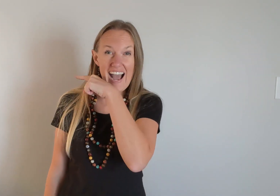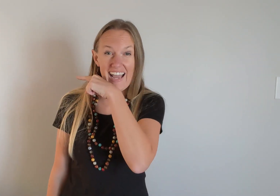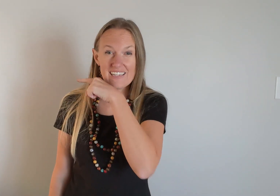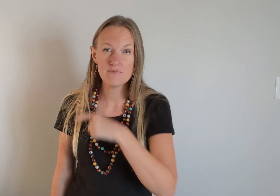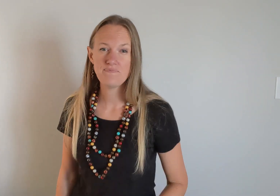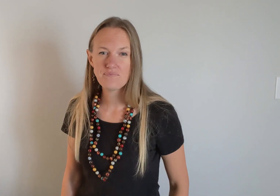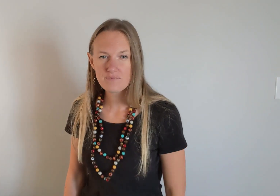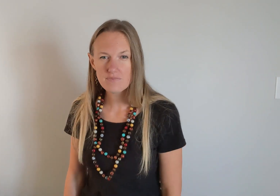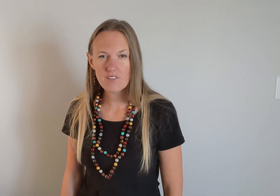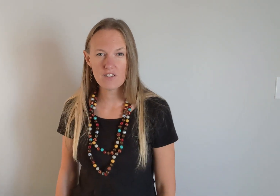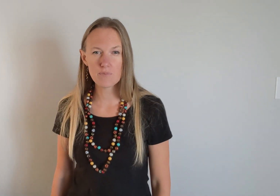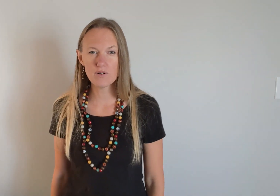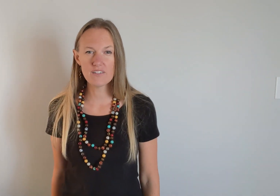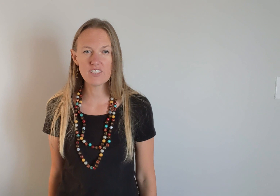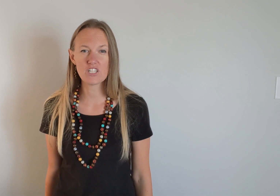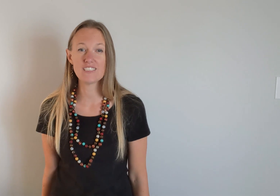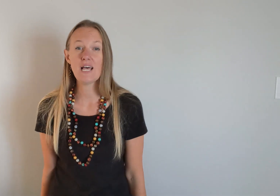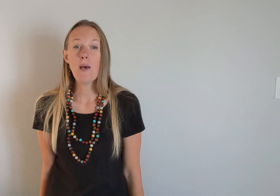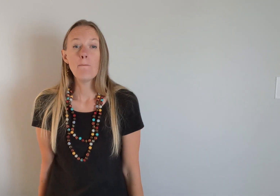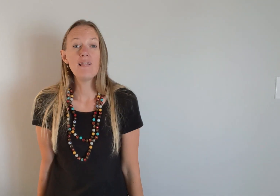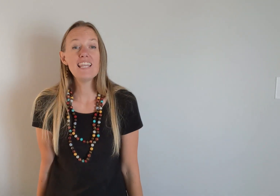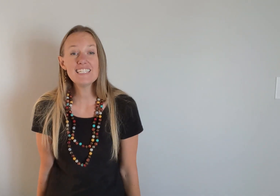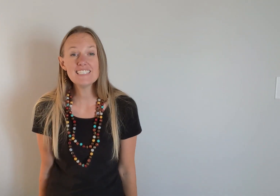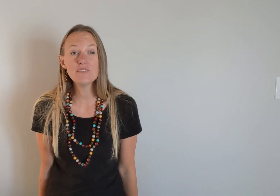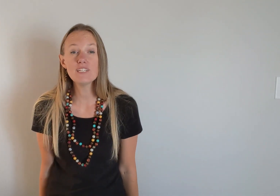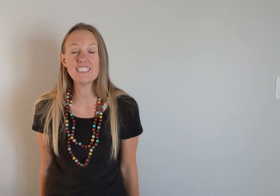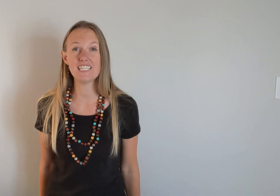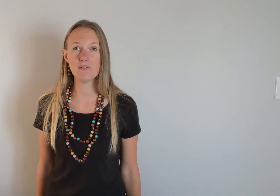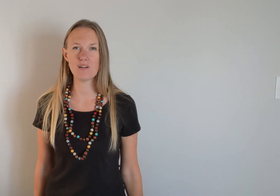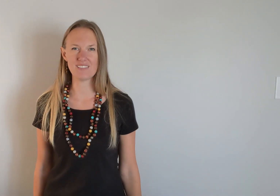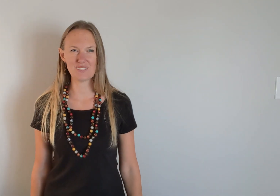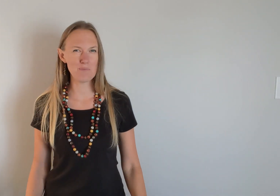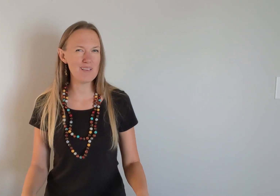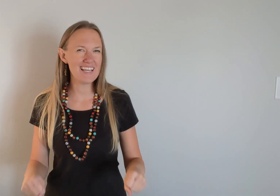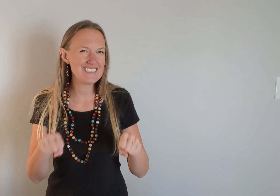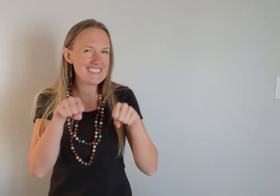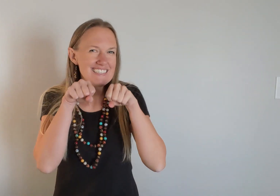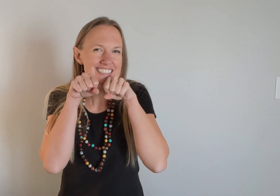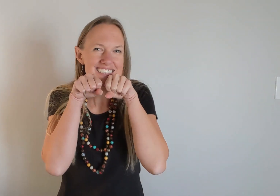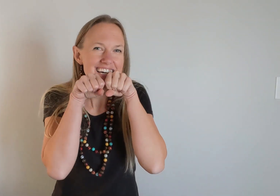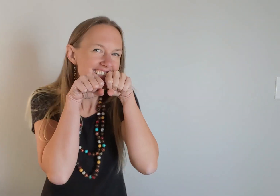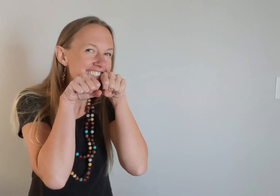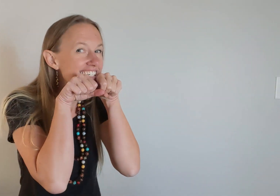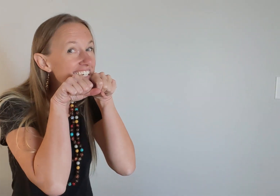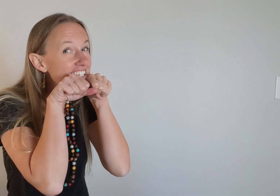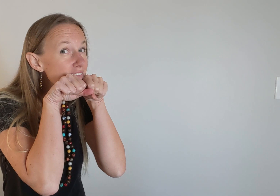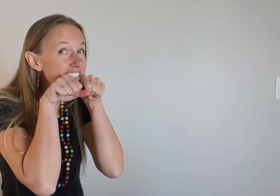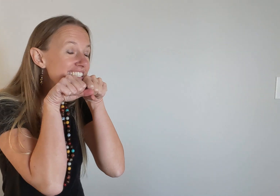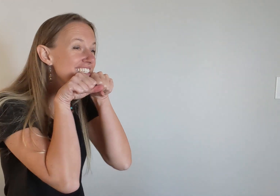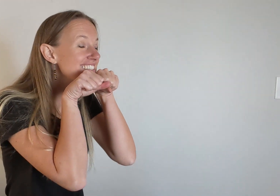lie. You've broken every curse. Blessed Redeemer. So blessed is a neat sign. You start here. I'm just turning so